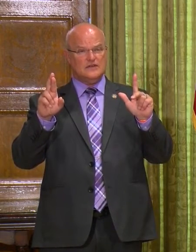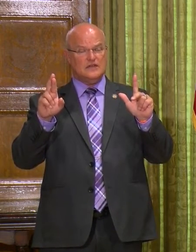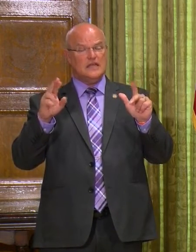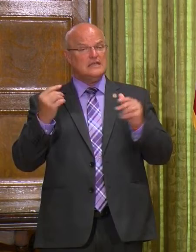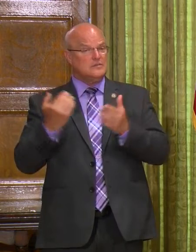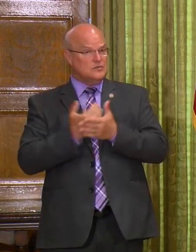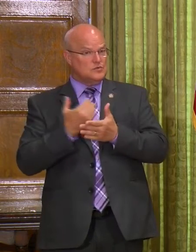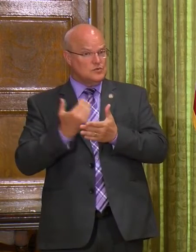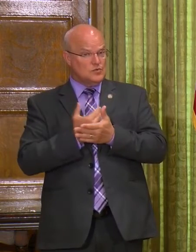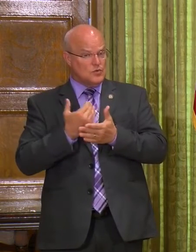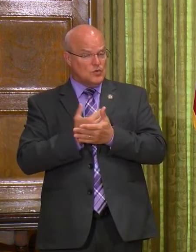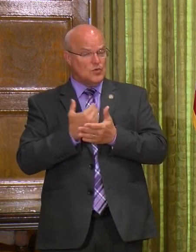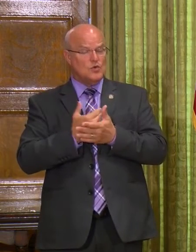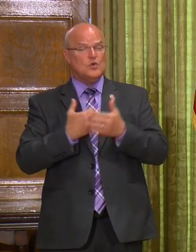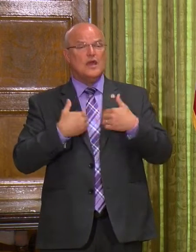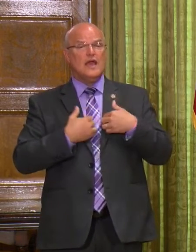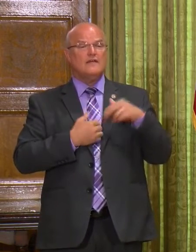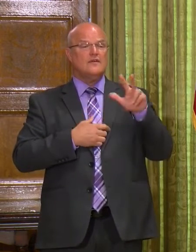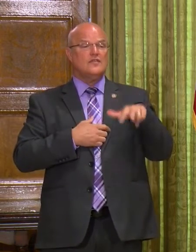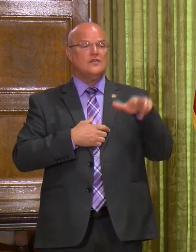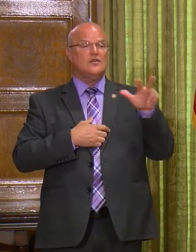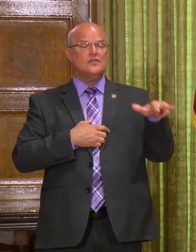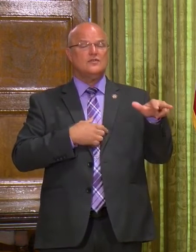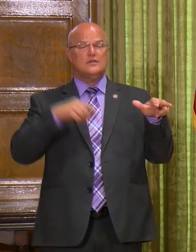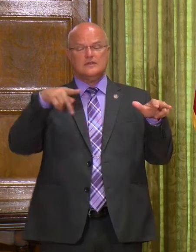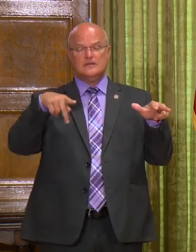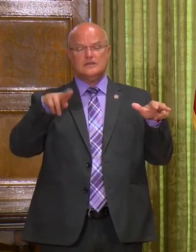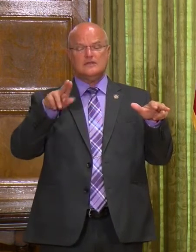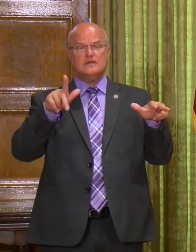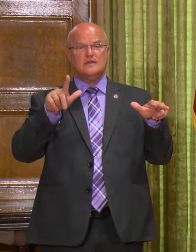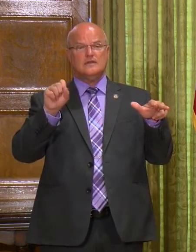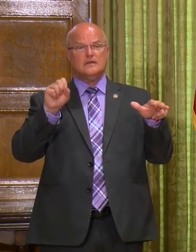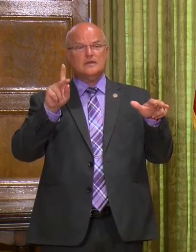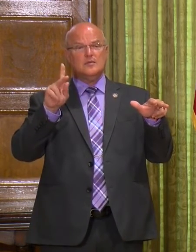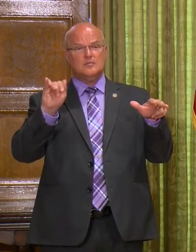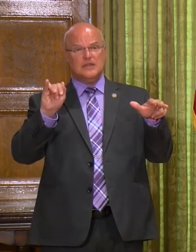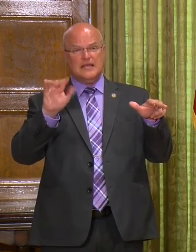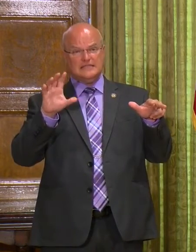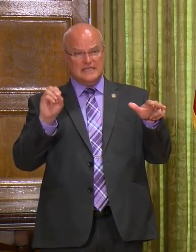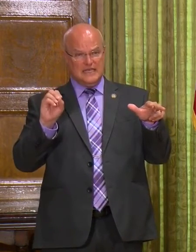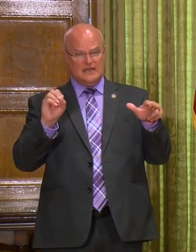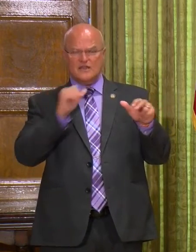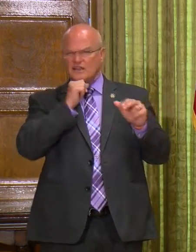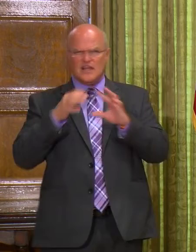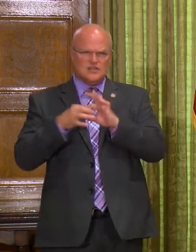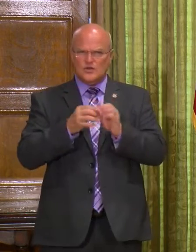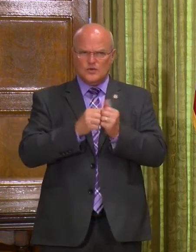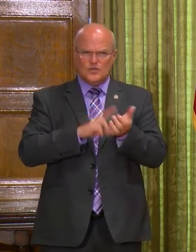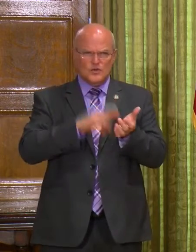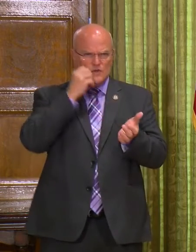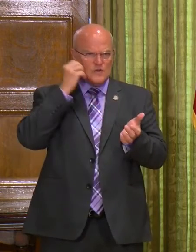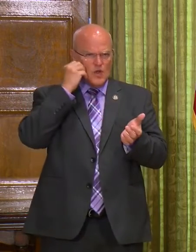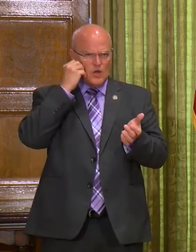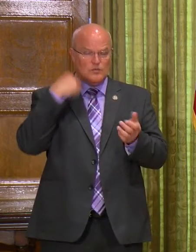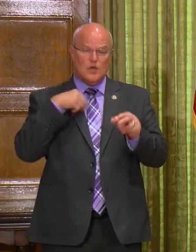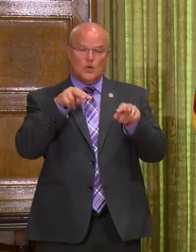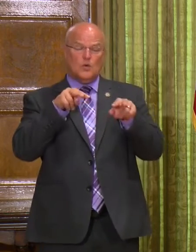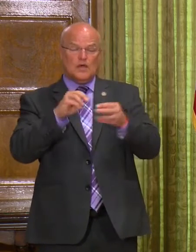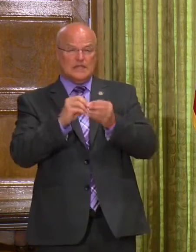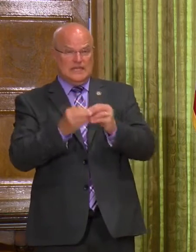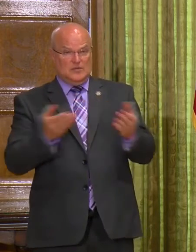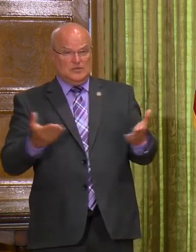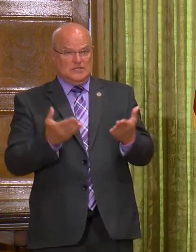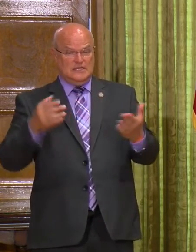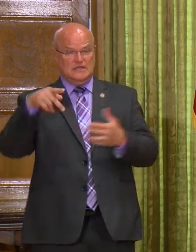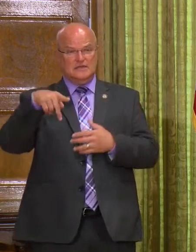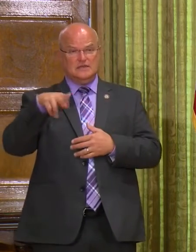something that's new is we had 33 from Pulaski County, and these were not associated with the nursing home. So we're going to have to watch our numbers here